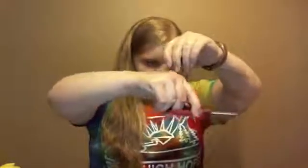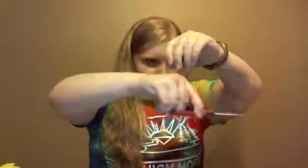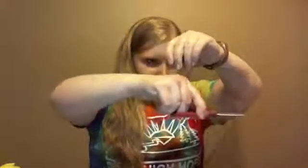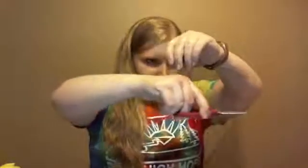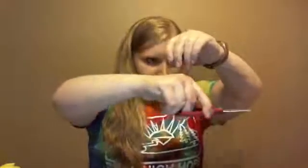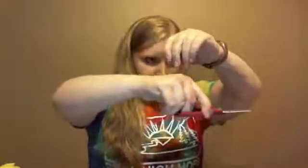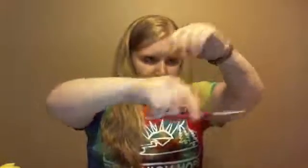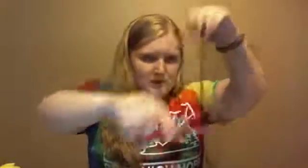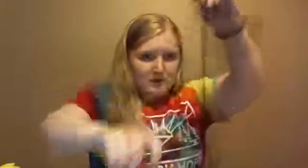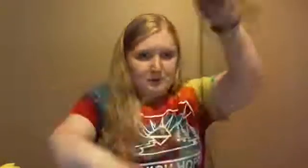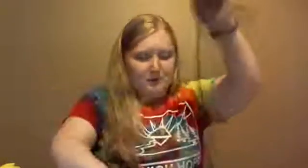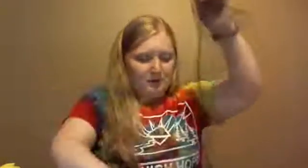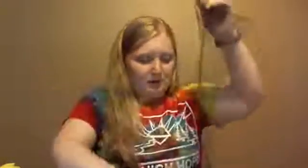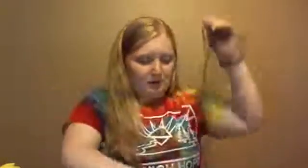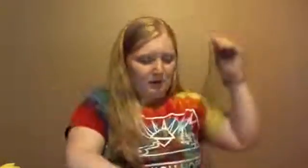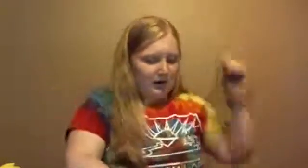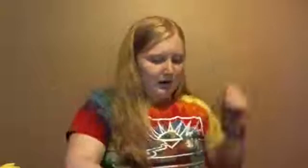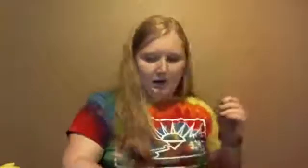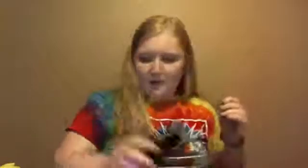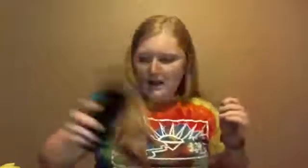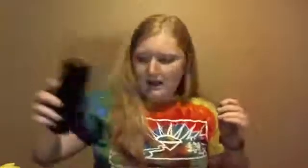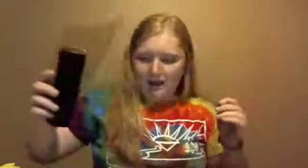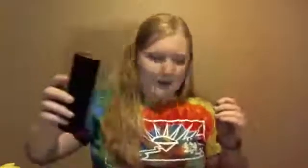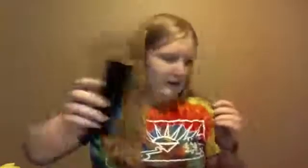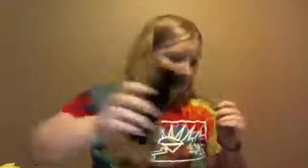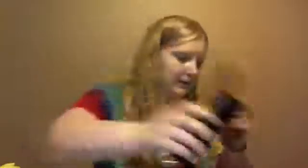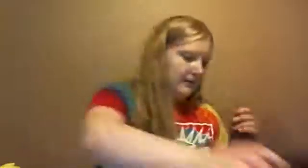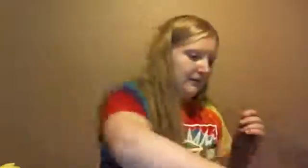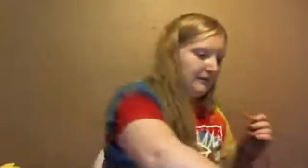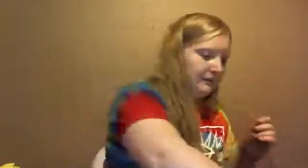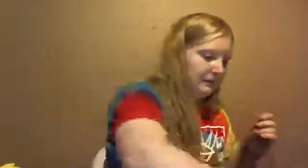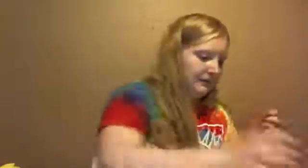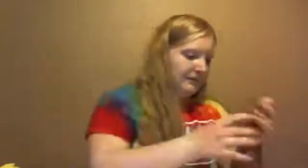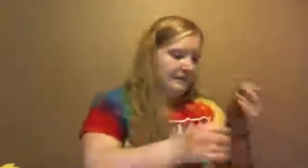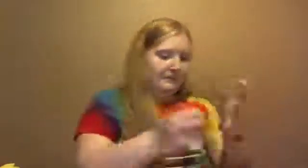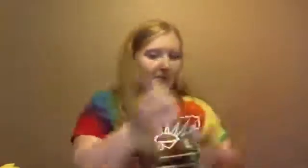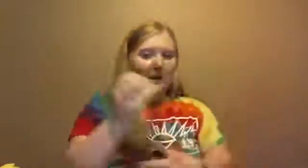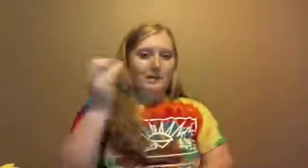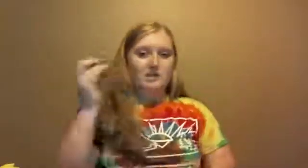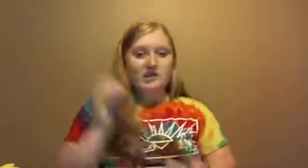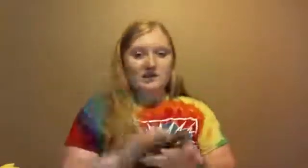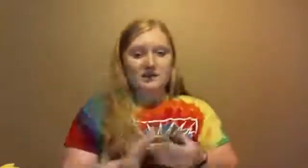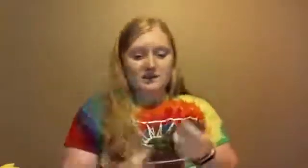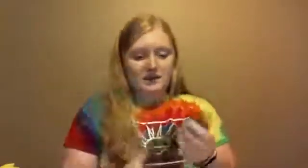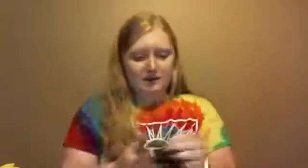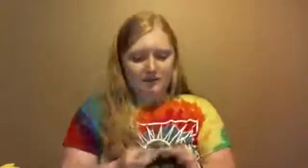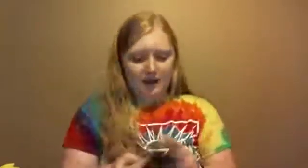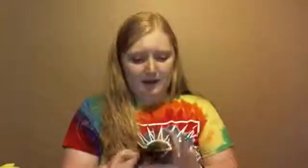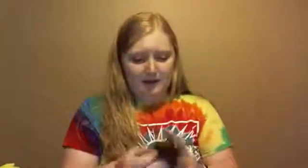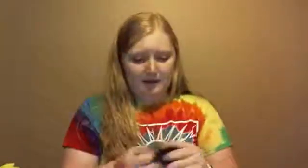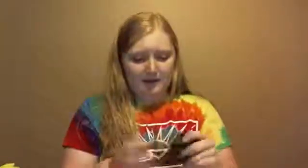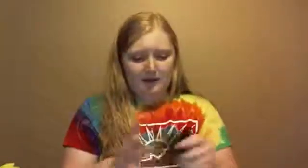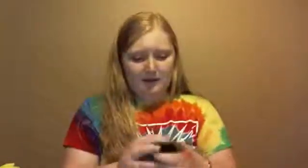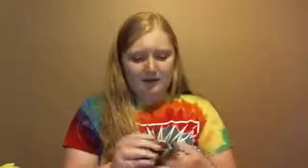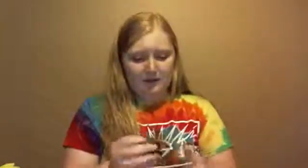I like to use tulle for making a bunch of different stuff. I like to use it